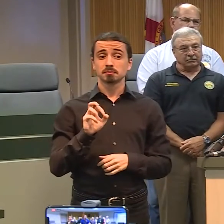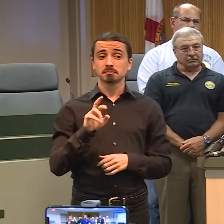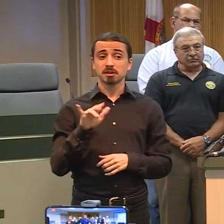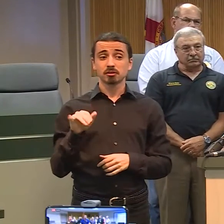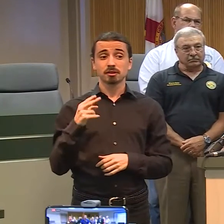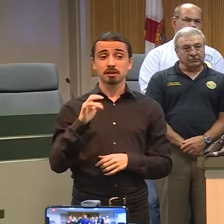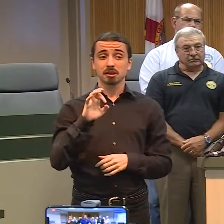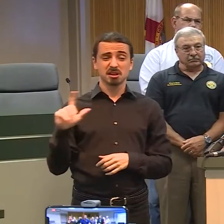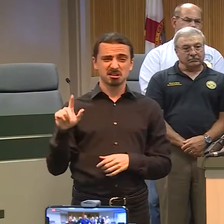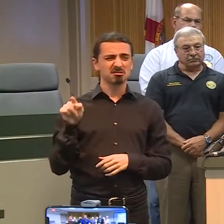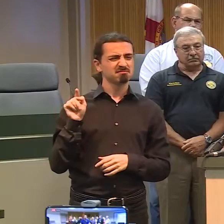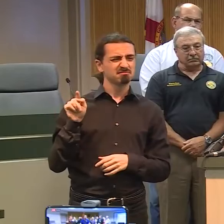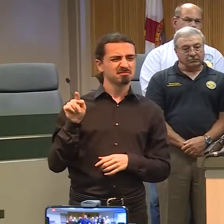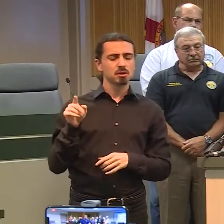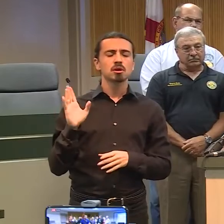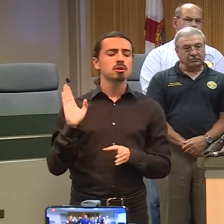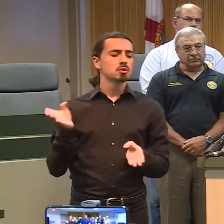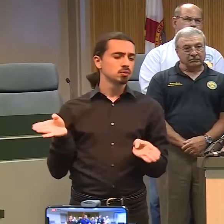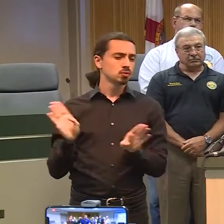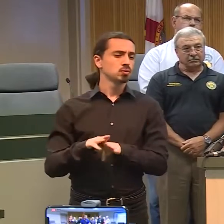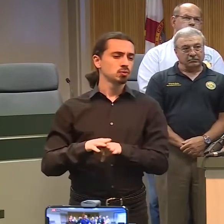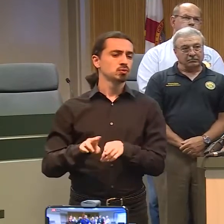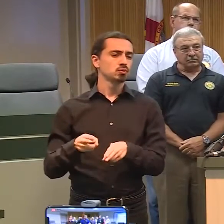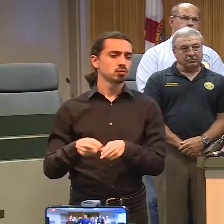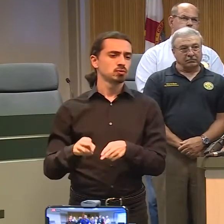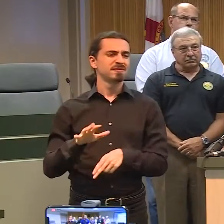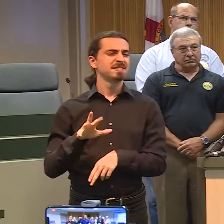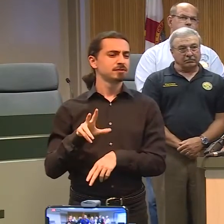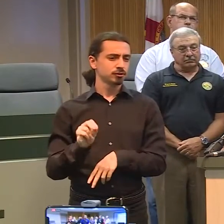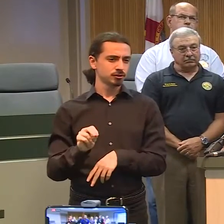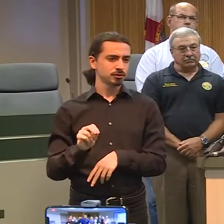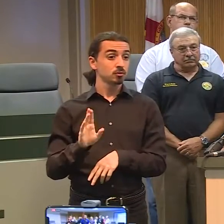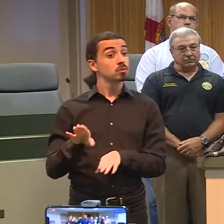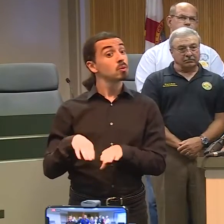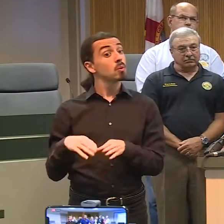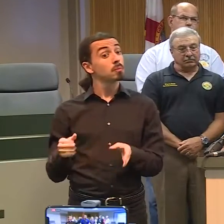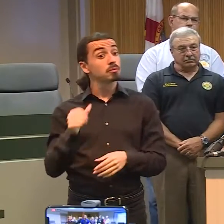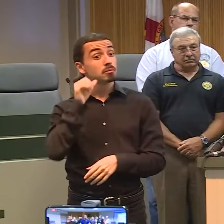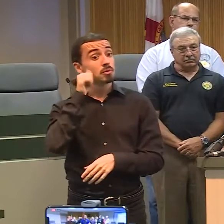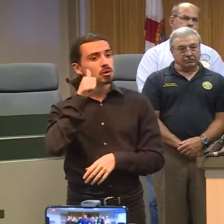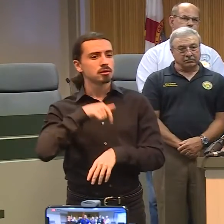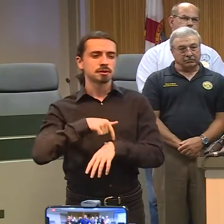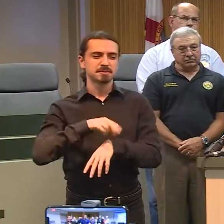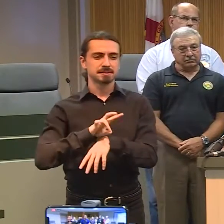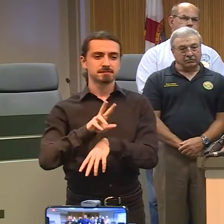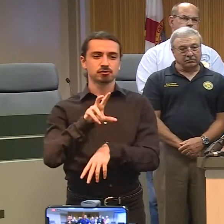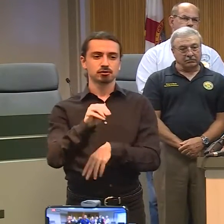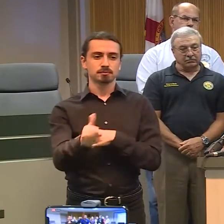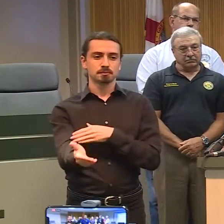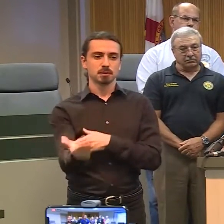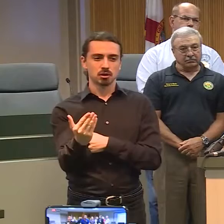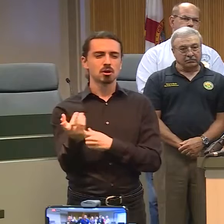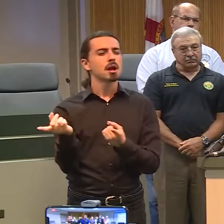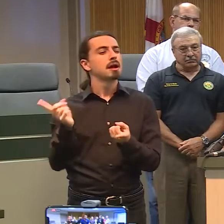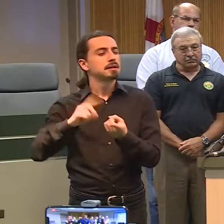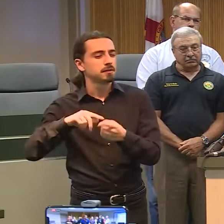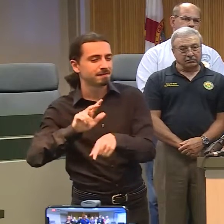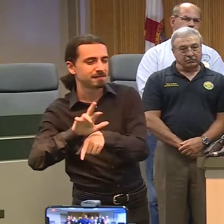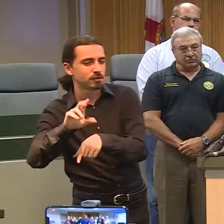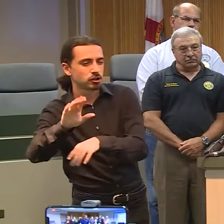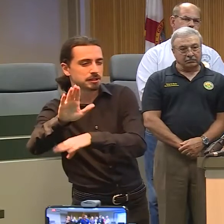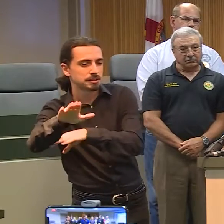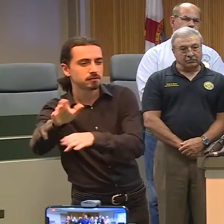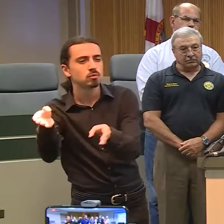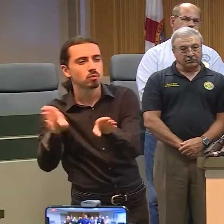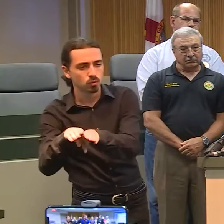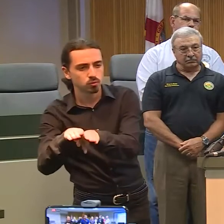17:30, 5:30 this evening. It'll reopen again at 7:30 tomorrow and be open till 5:30 tomorrow. For anybody doing